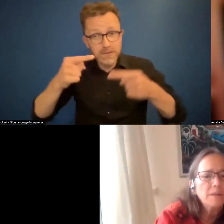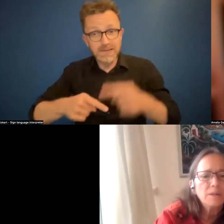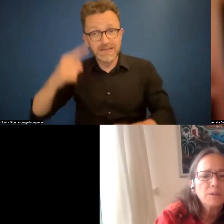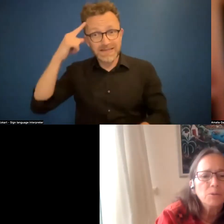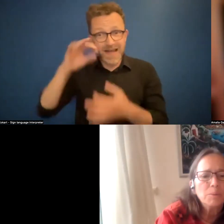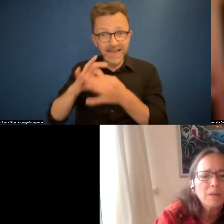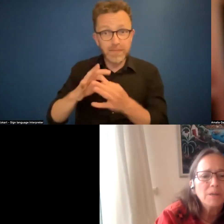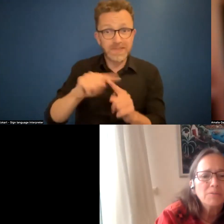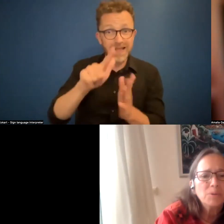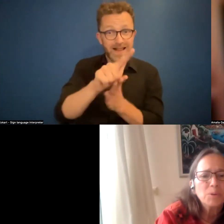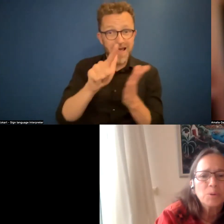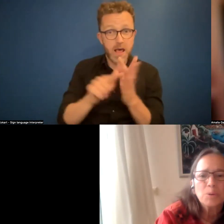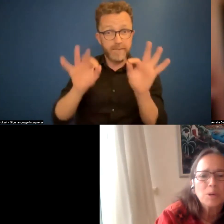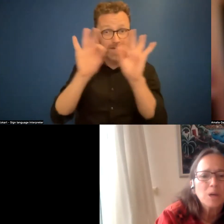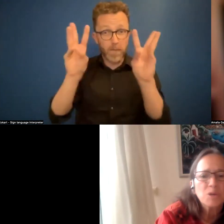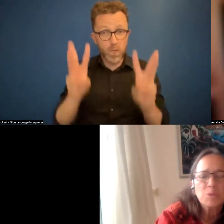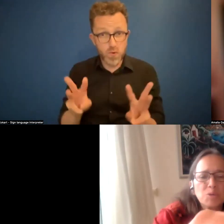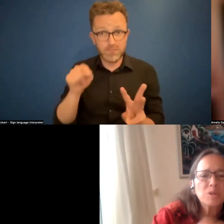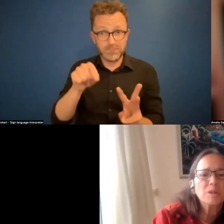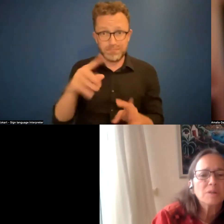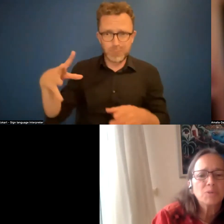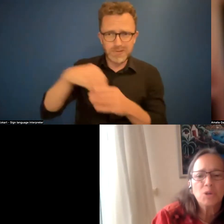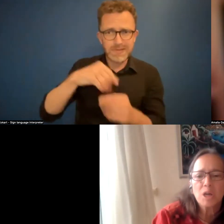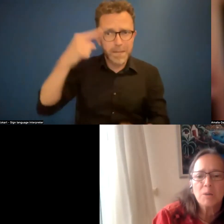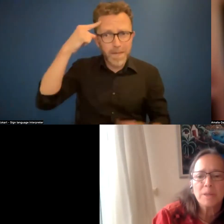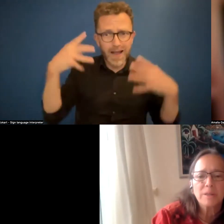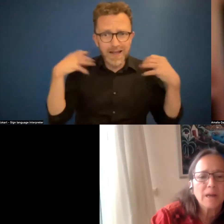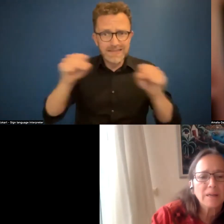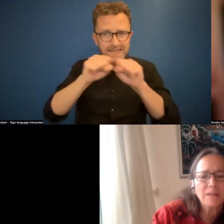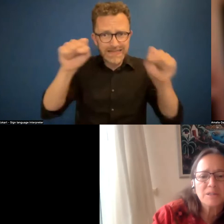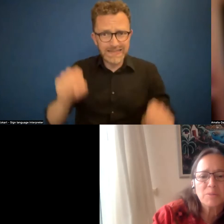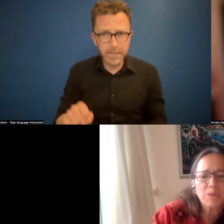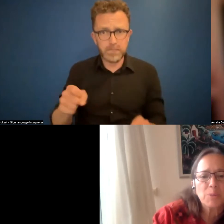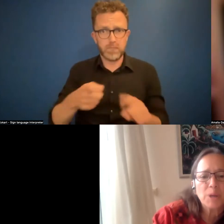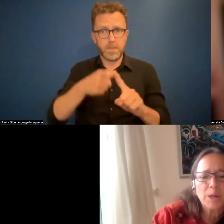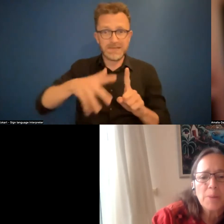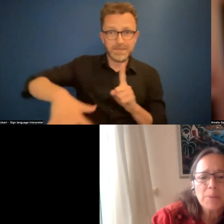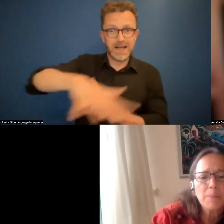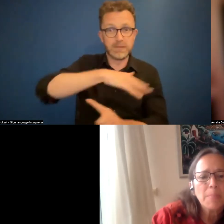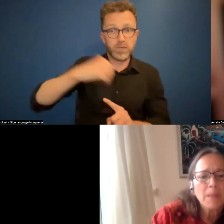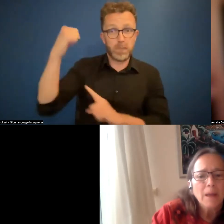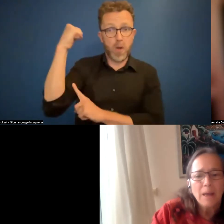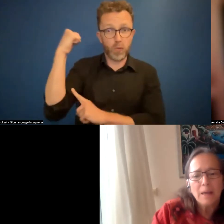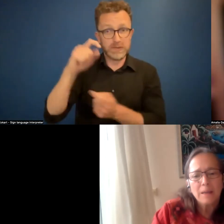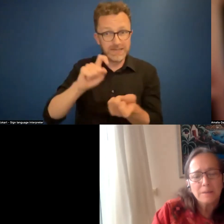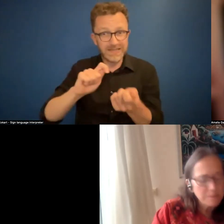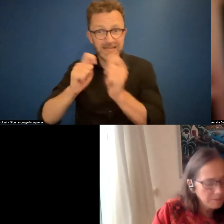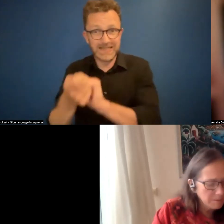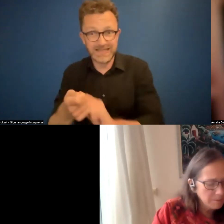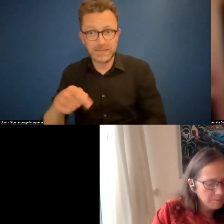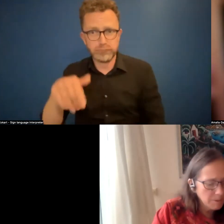And thank you, Amalia, for your contribution and for talking about the guidelines and what they're bringing up.